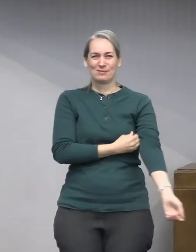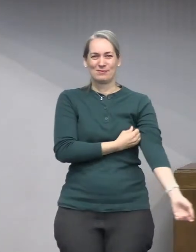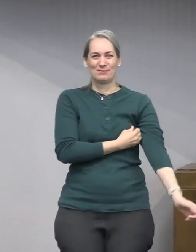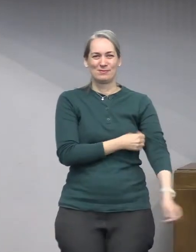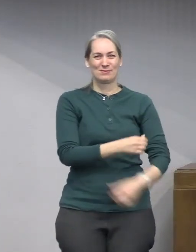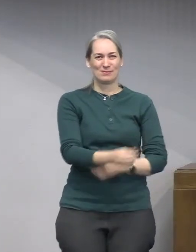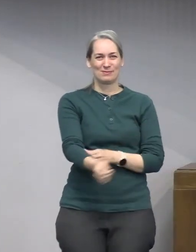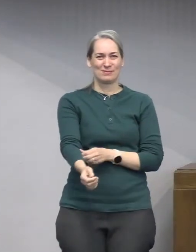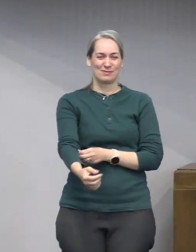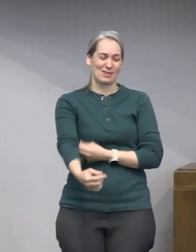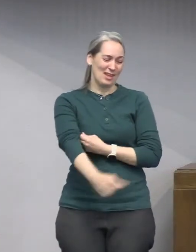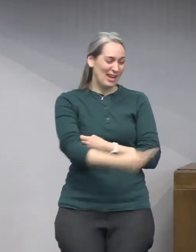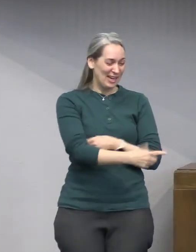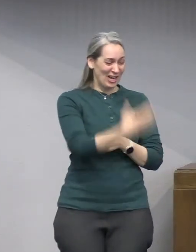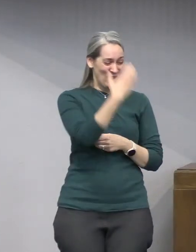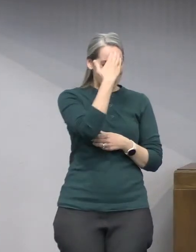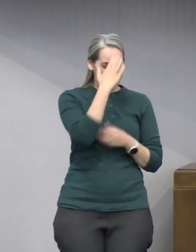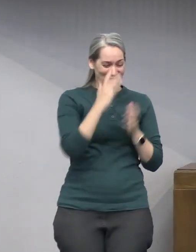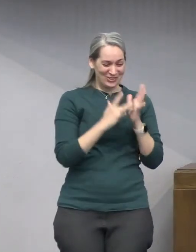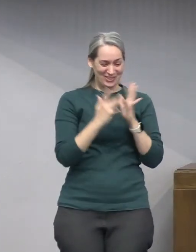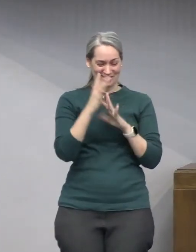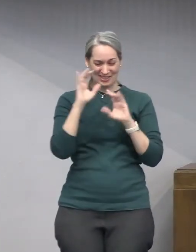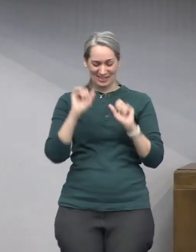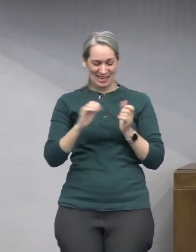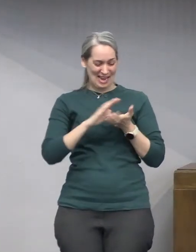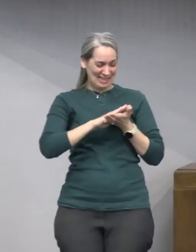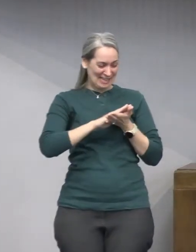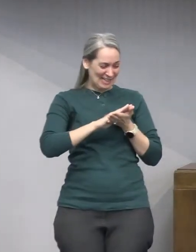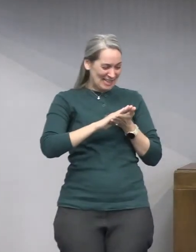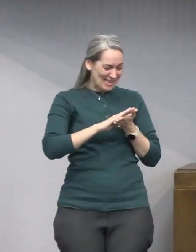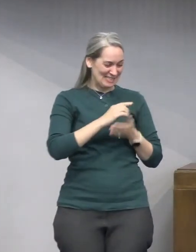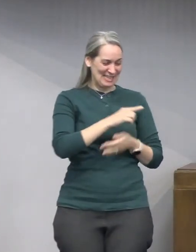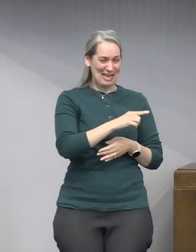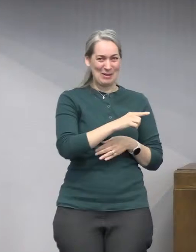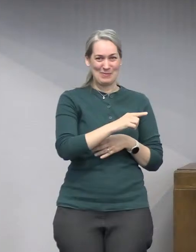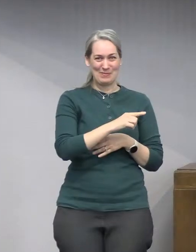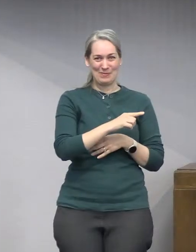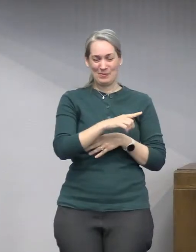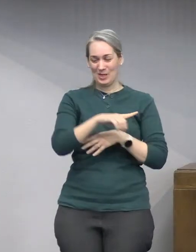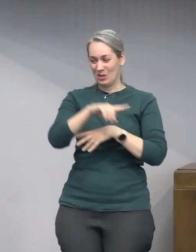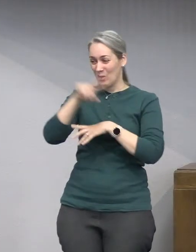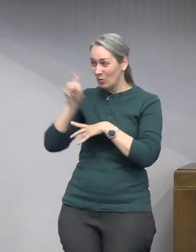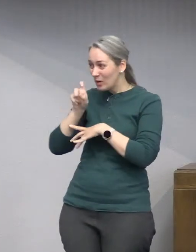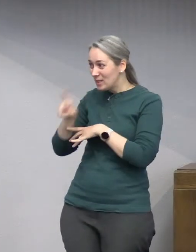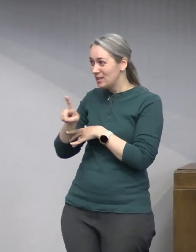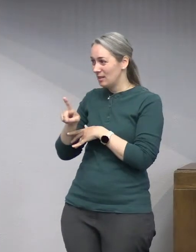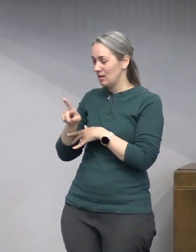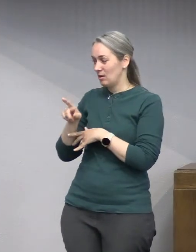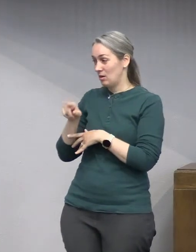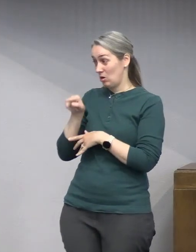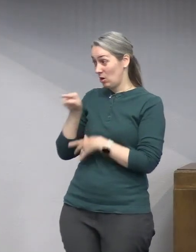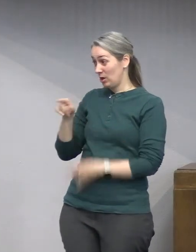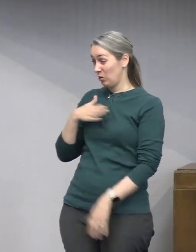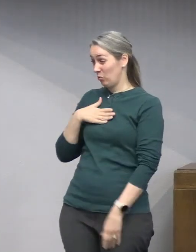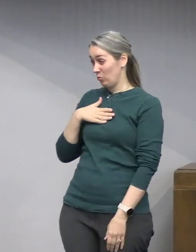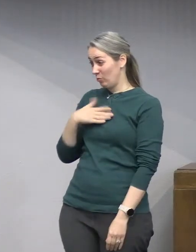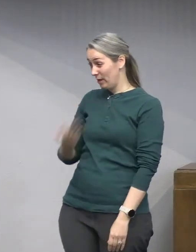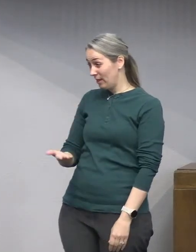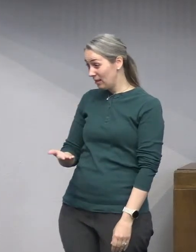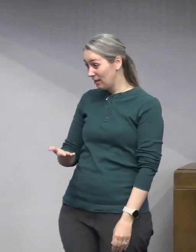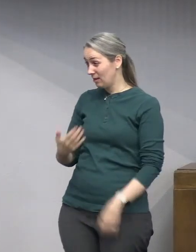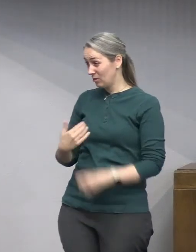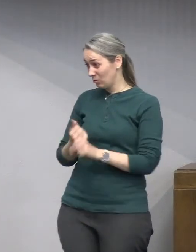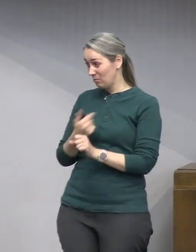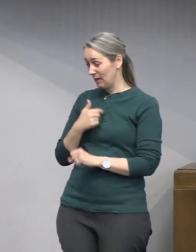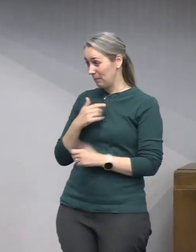The man knows Jesus can make him clean, but the question he leaves open is, are you willing to make me